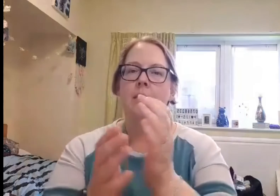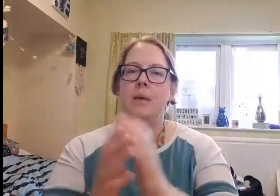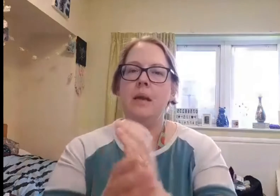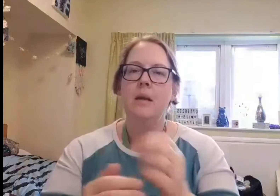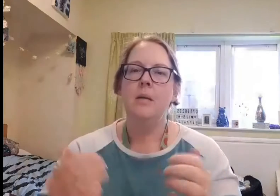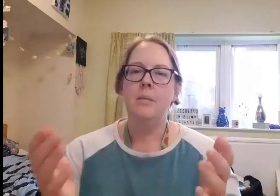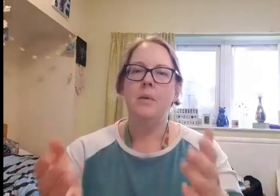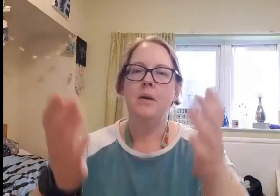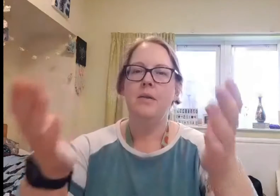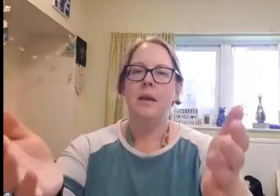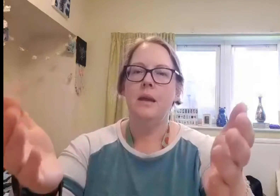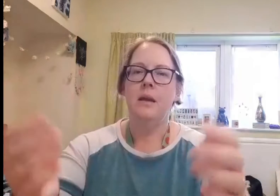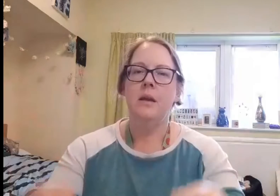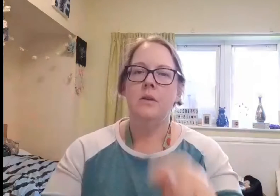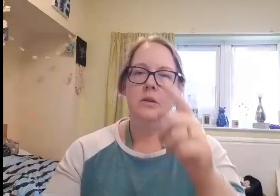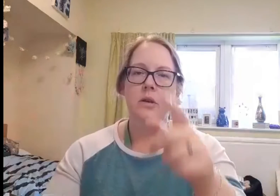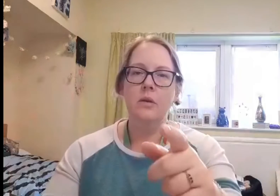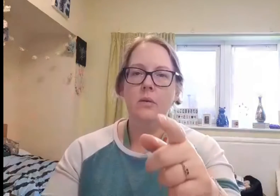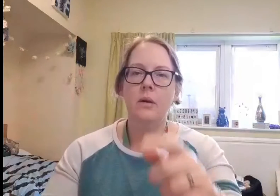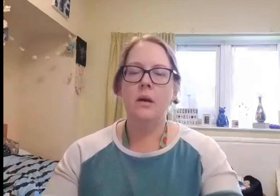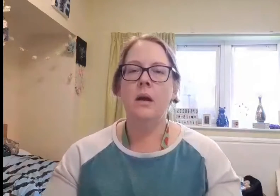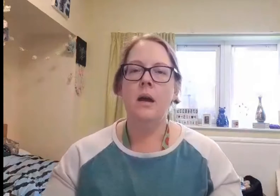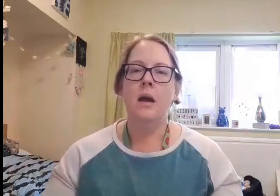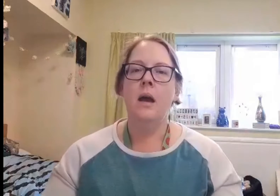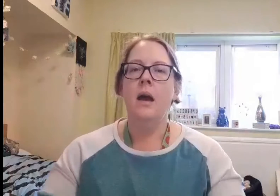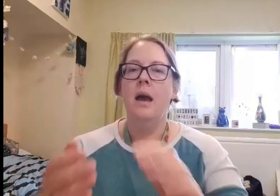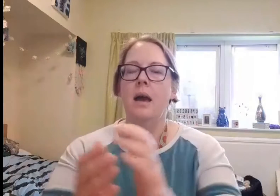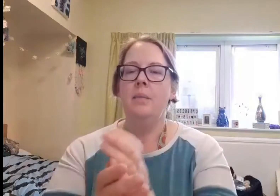Happy birthday to you. Happy